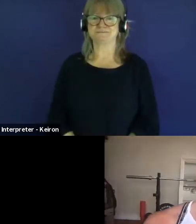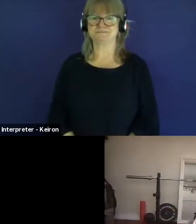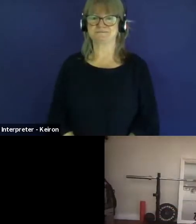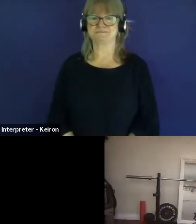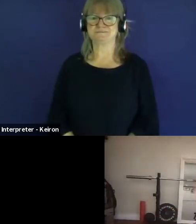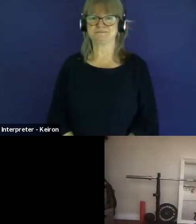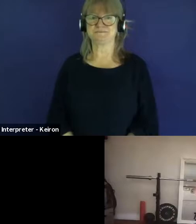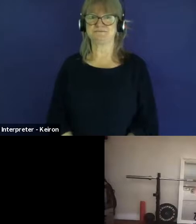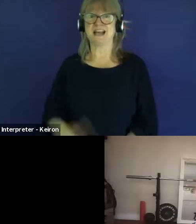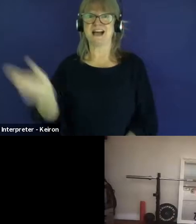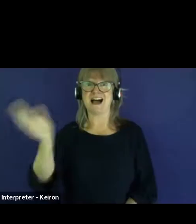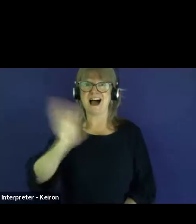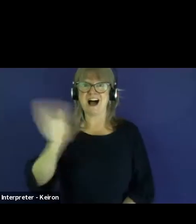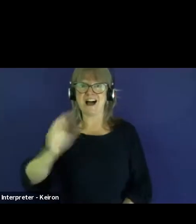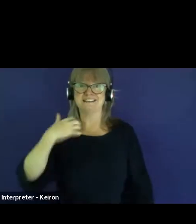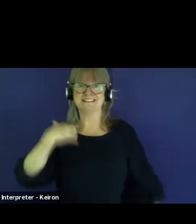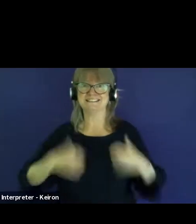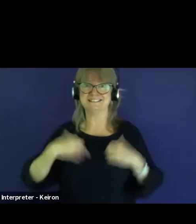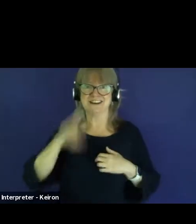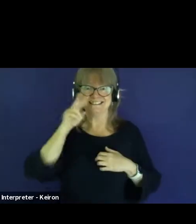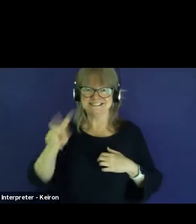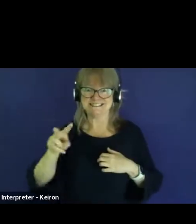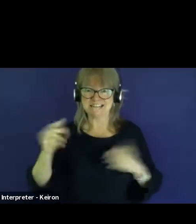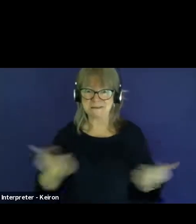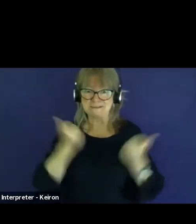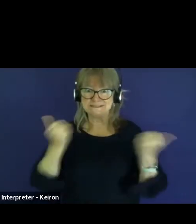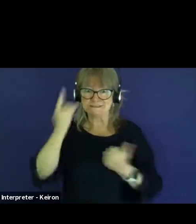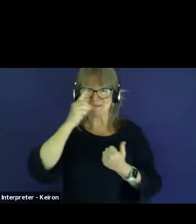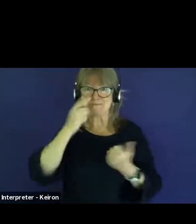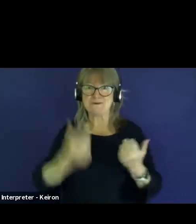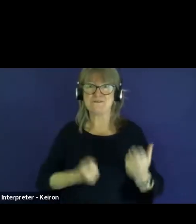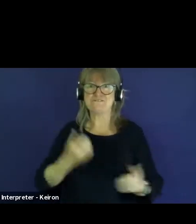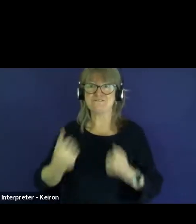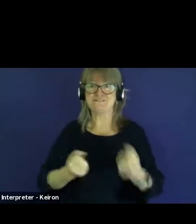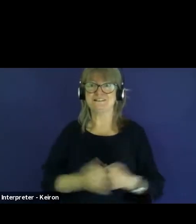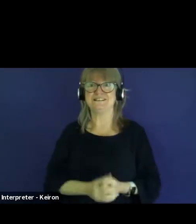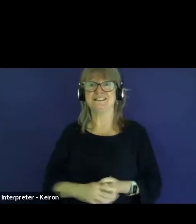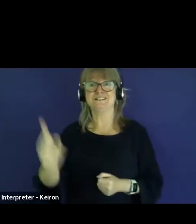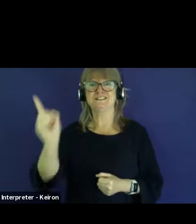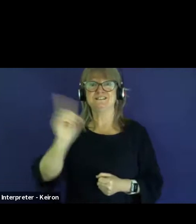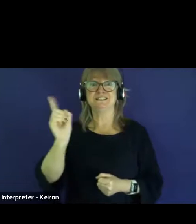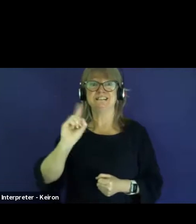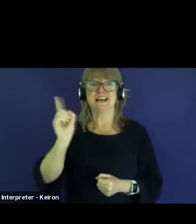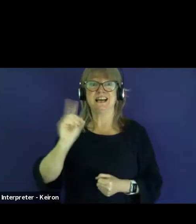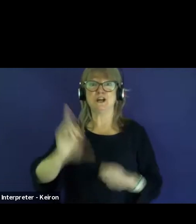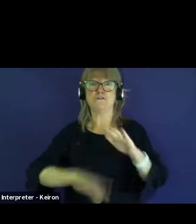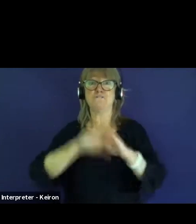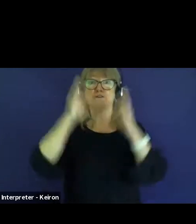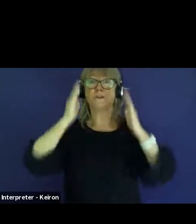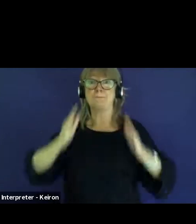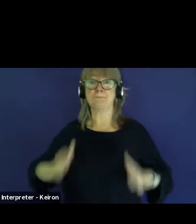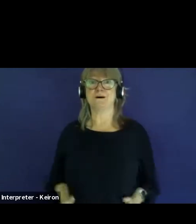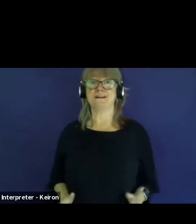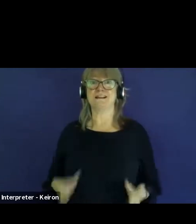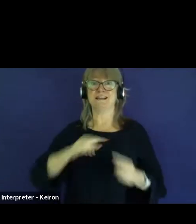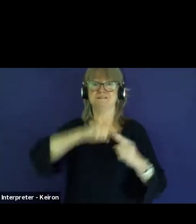Thanks, Ari. Hi, everyone. It's so exciting to see so many numbers turn out today. So today we're going to do a full body interval circuit.